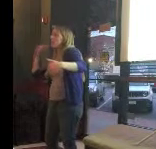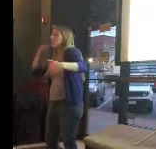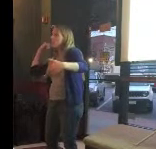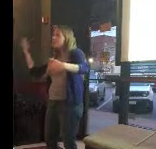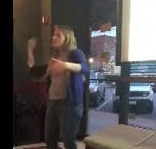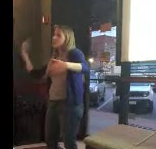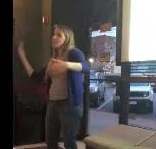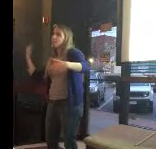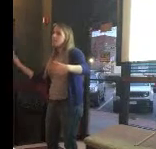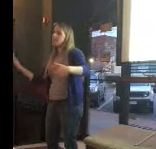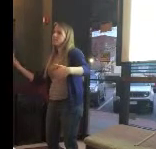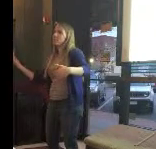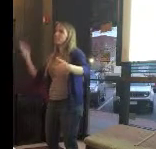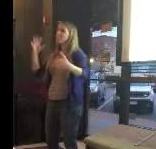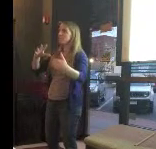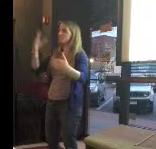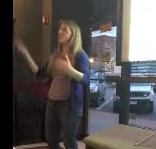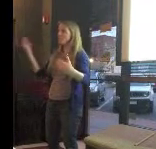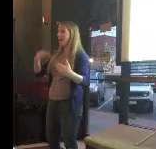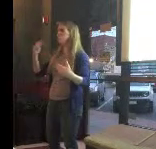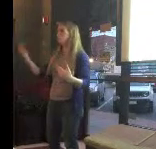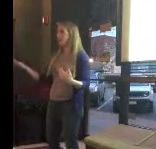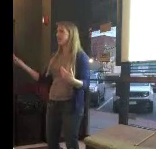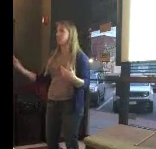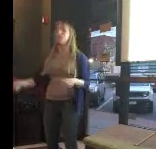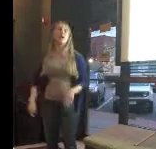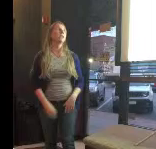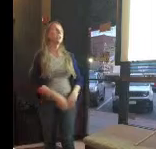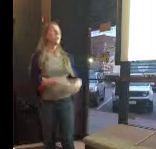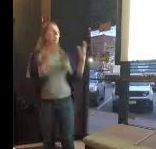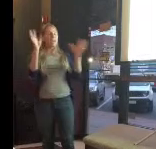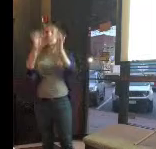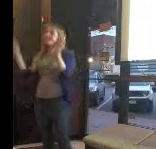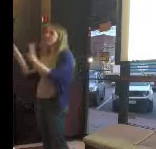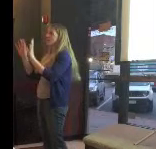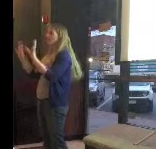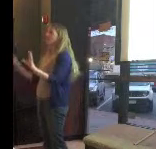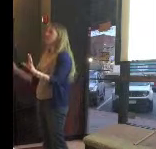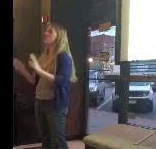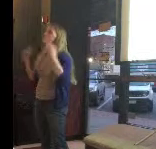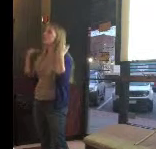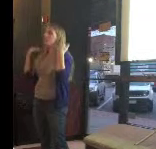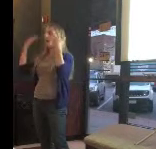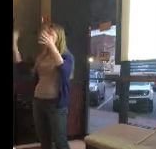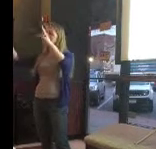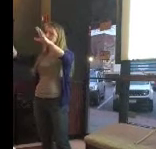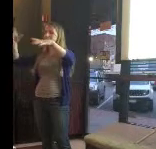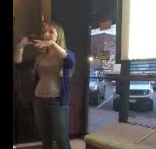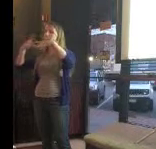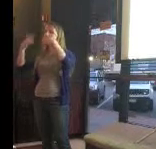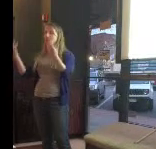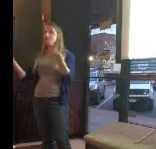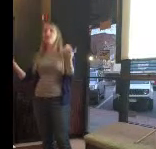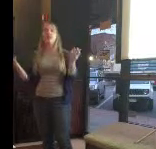at the original data we were missing, we were able to see what matched up best with that. And the best thing that these people can do when they're inoculating these cattle and trying to figure out the